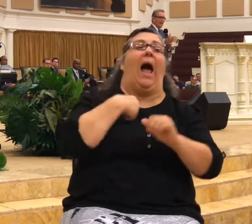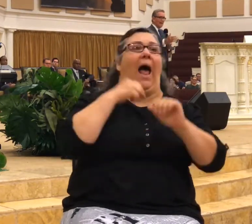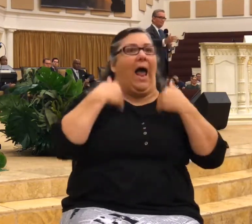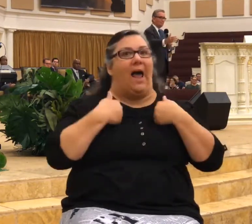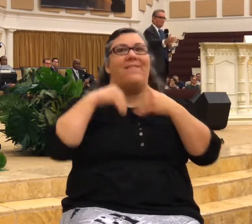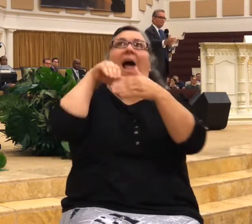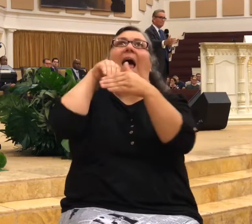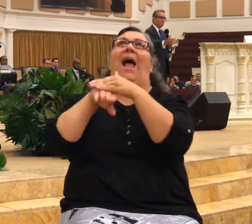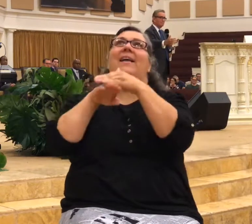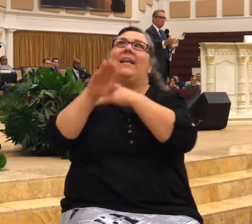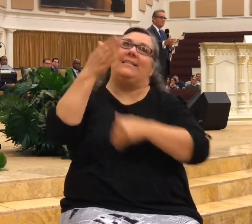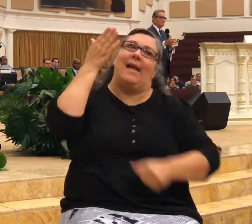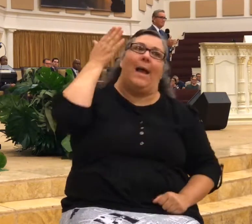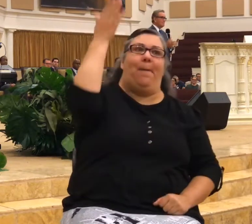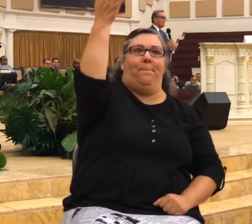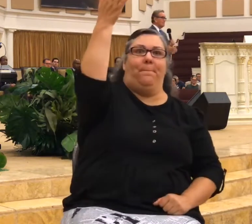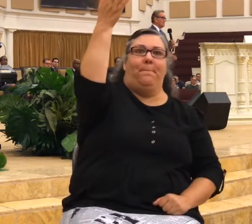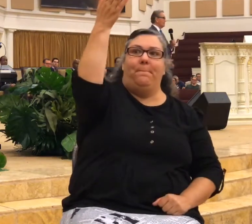access to him.